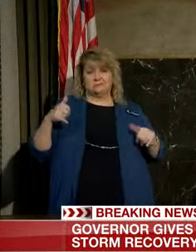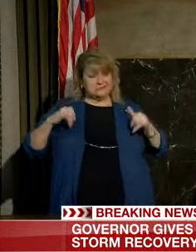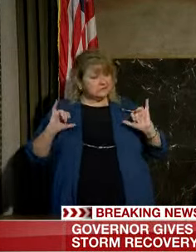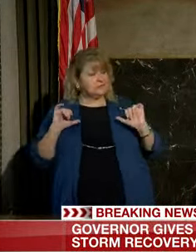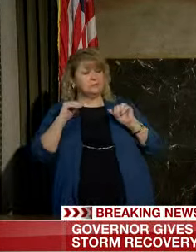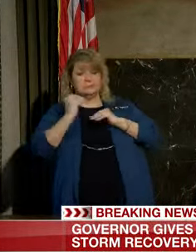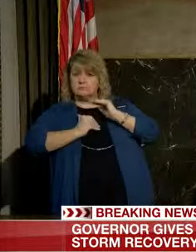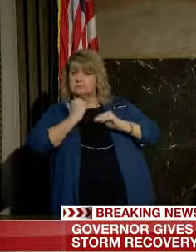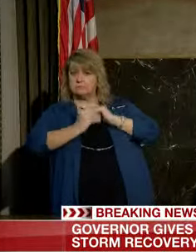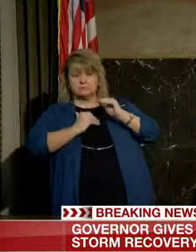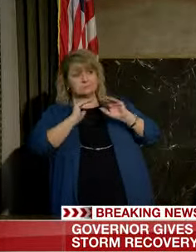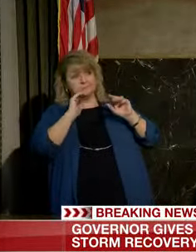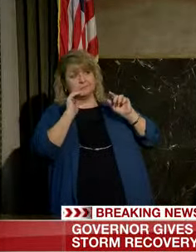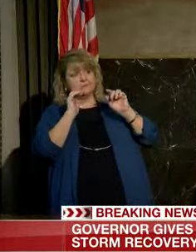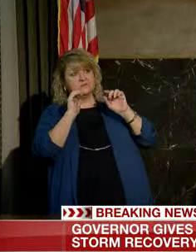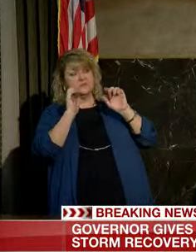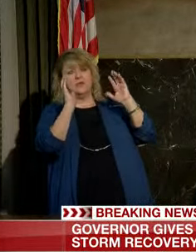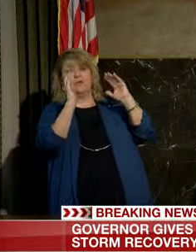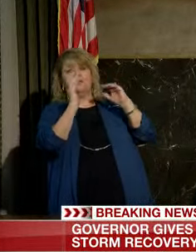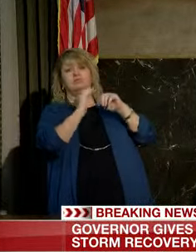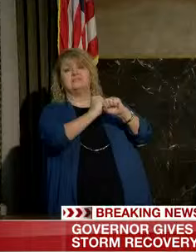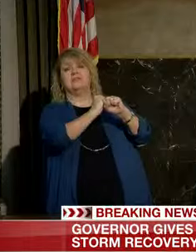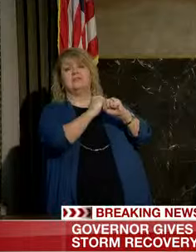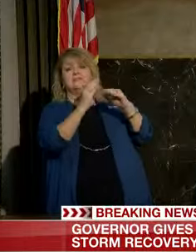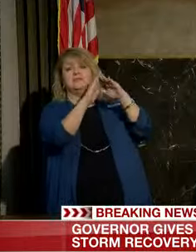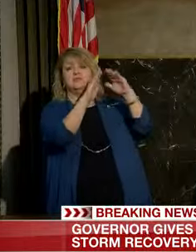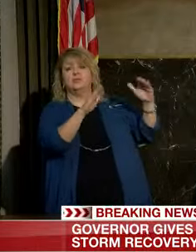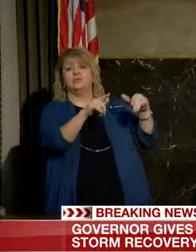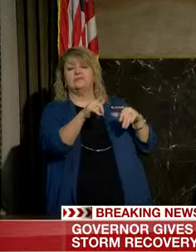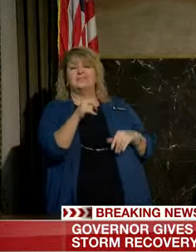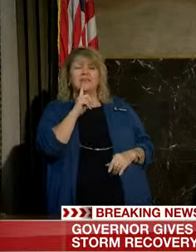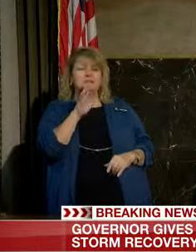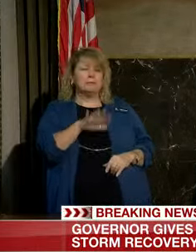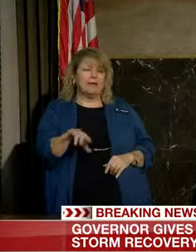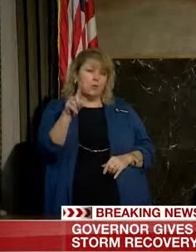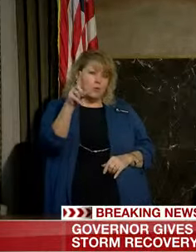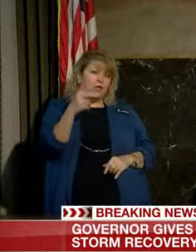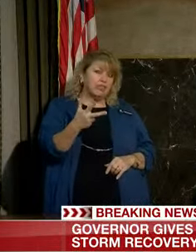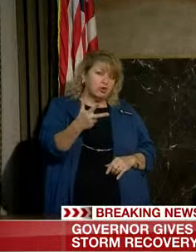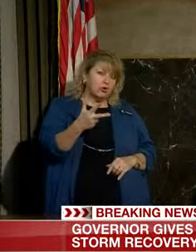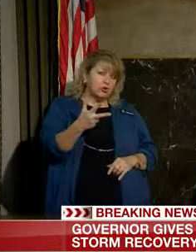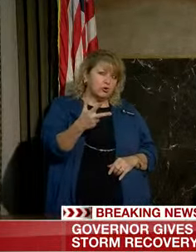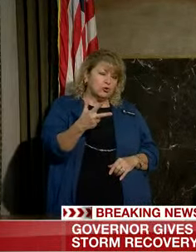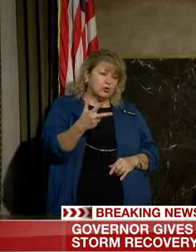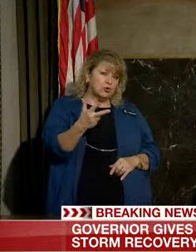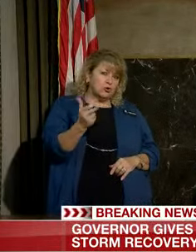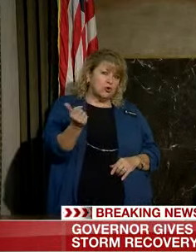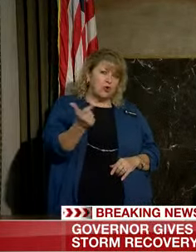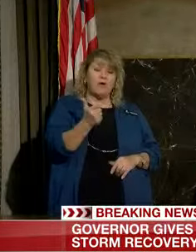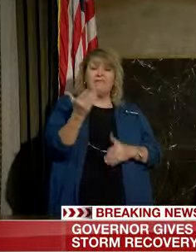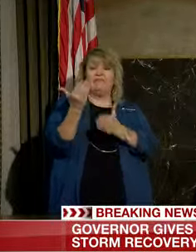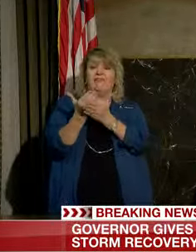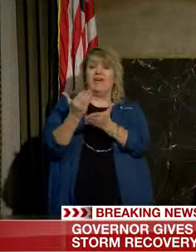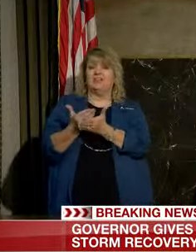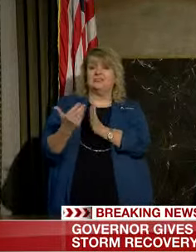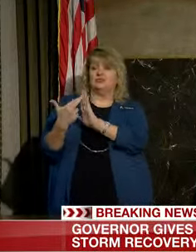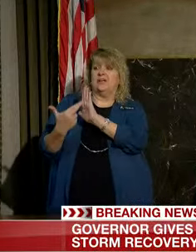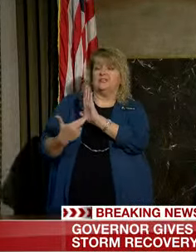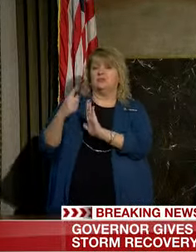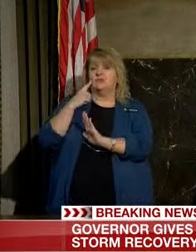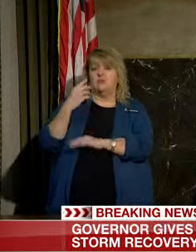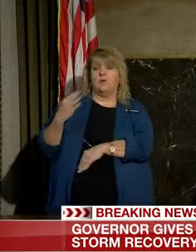continue. And I think that's somewhere around a third or so of all of the valid blue roof